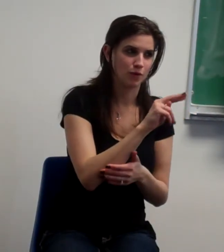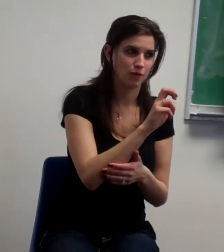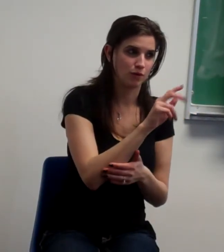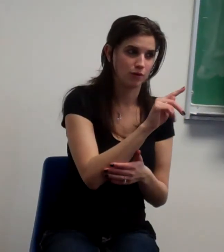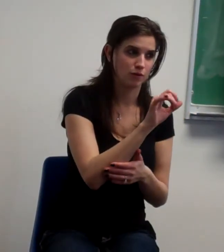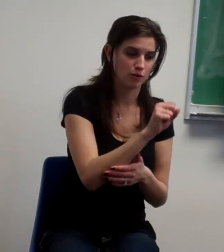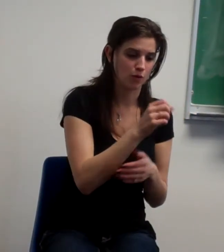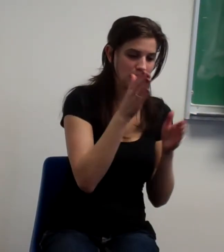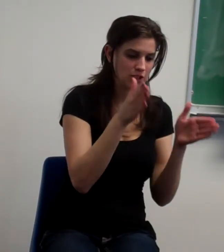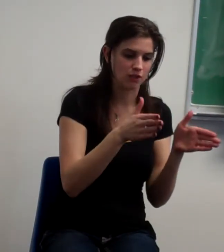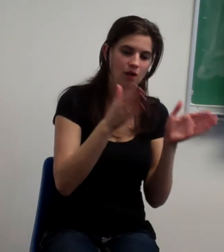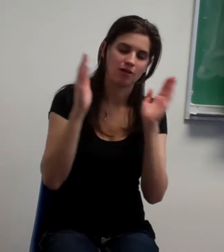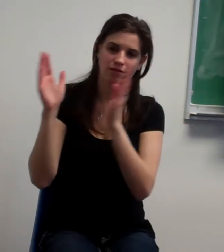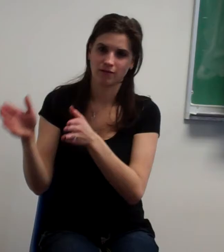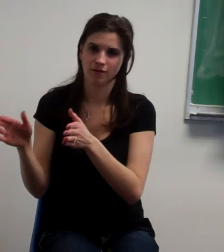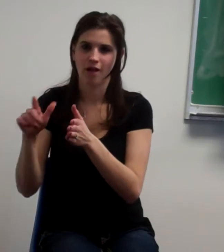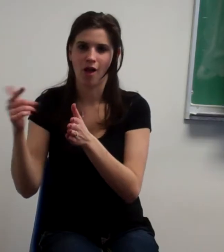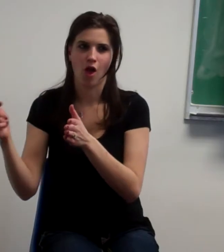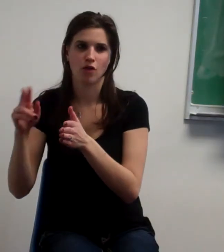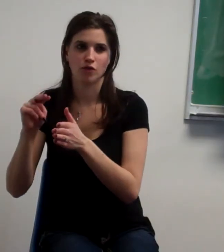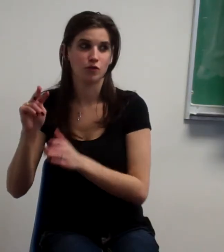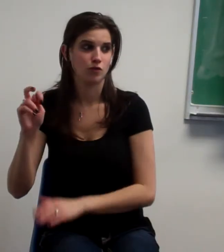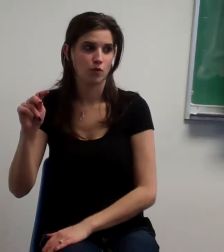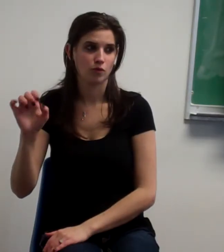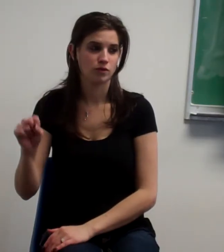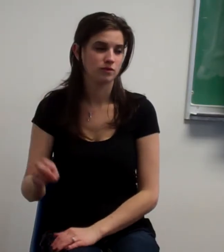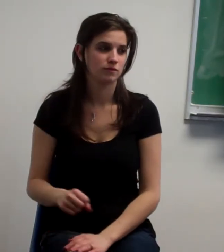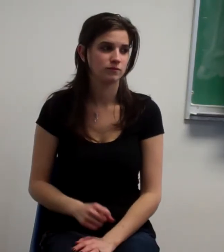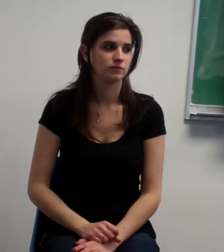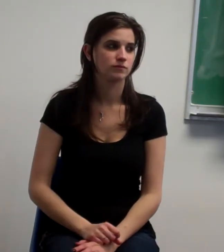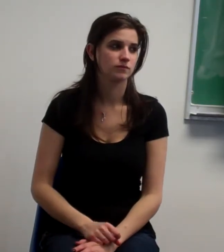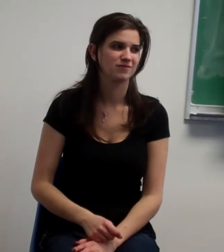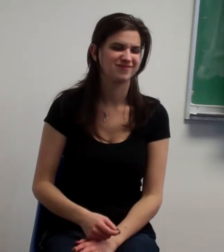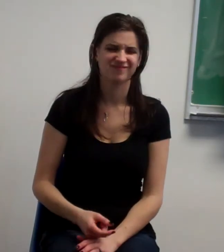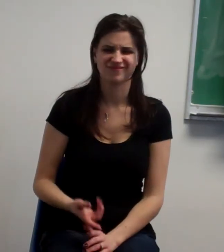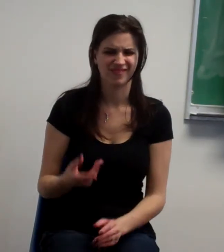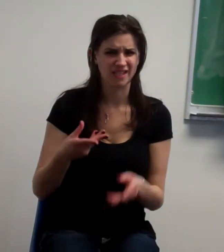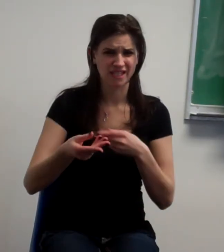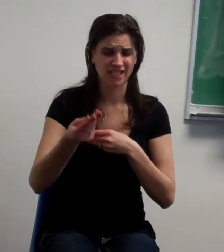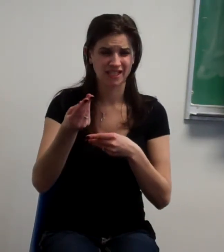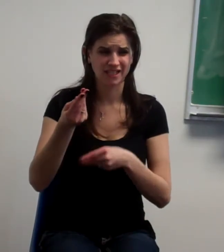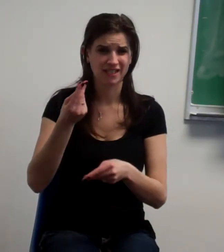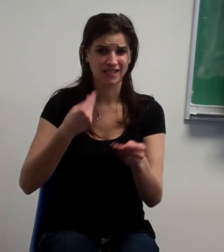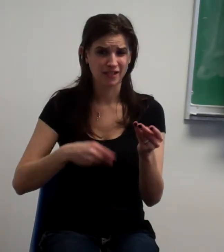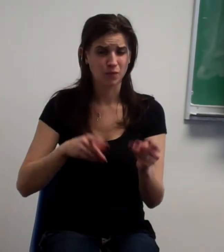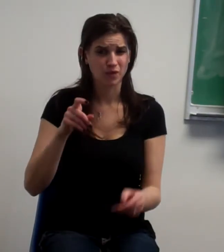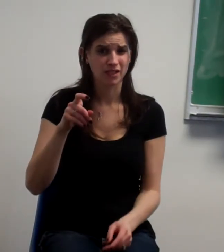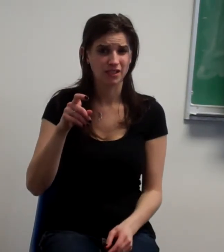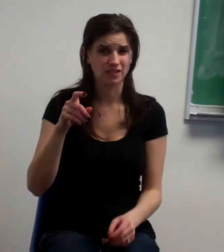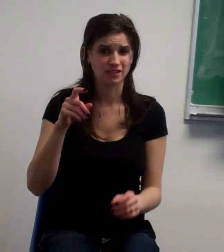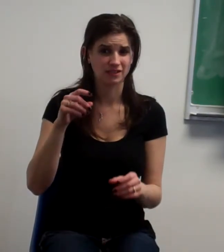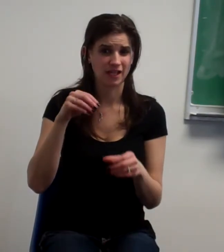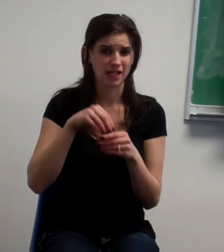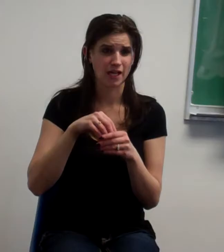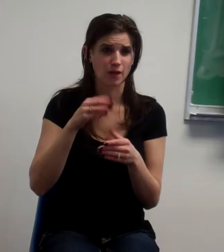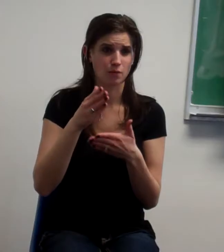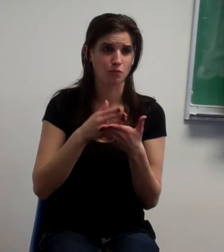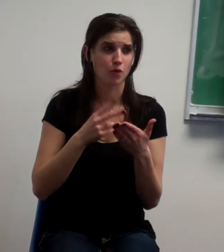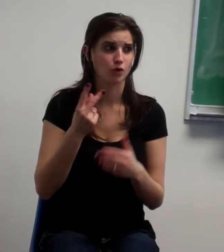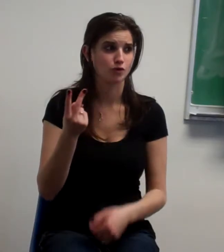there. Right below the first half. She was in part two. It only went up to 72.